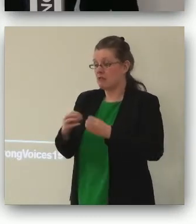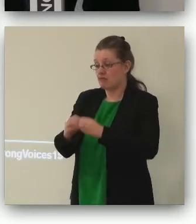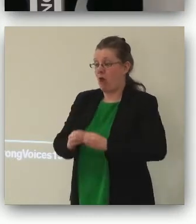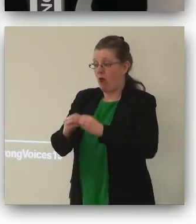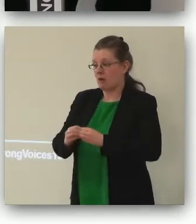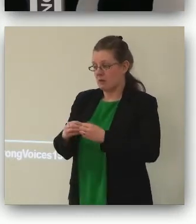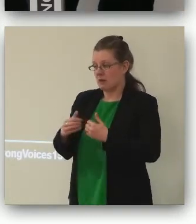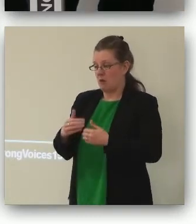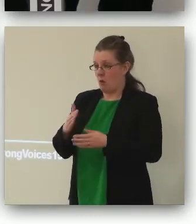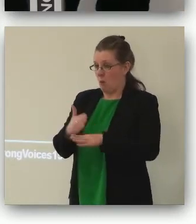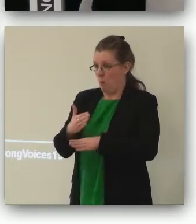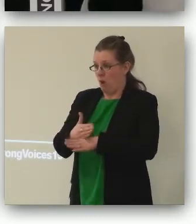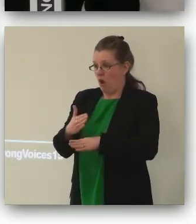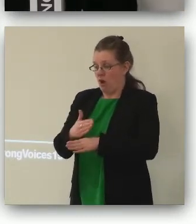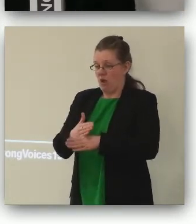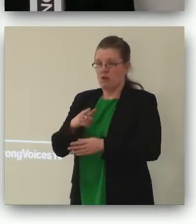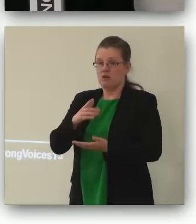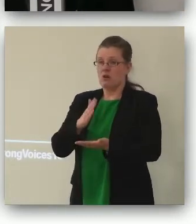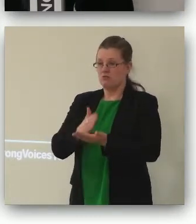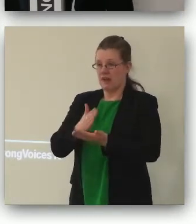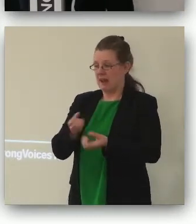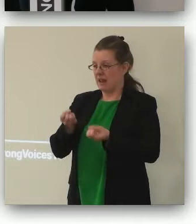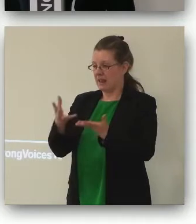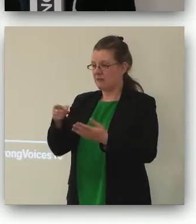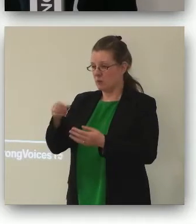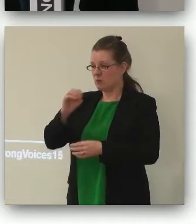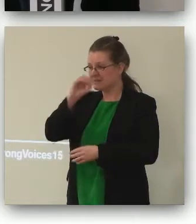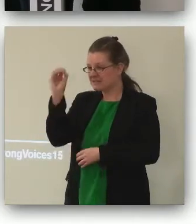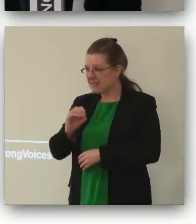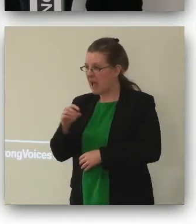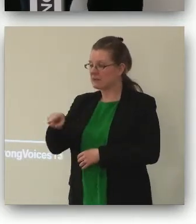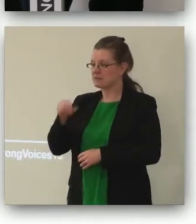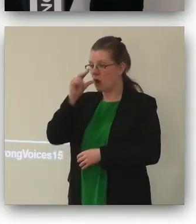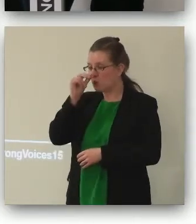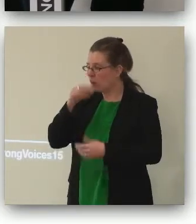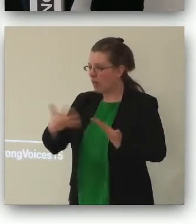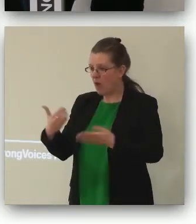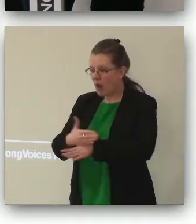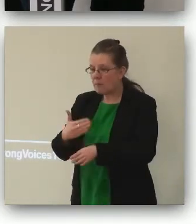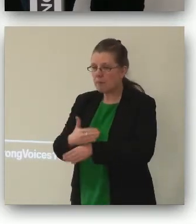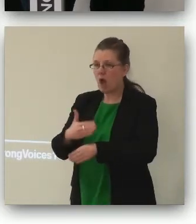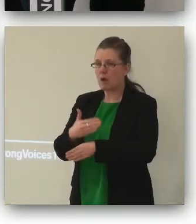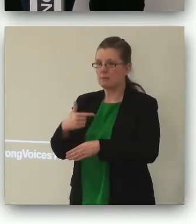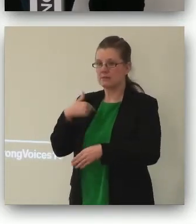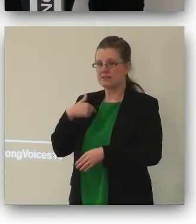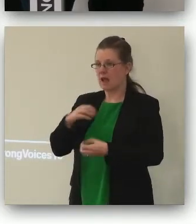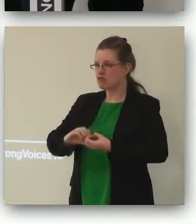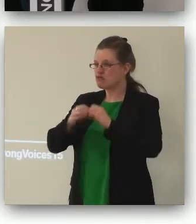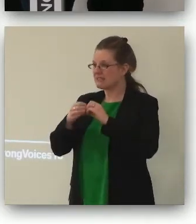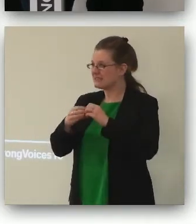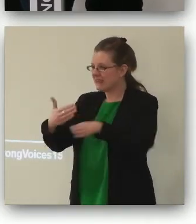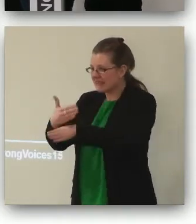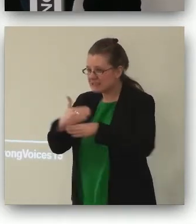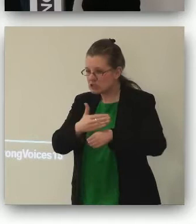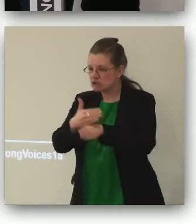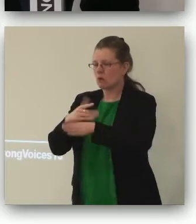So the first section is about setting the scene with some stats around youth unemployment and our creative industries, and to get us thinking about why